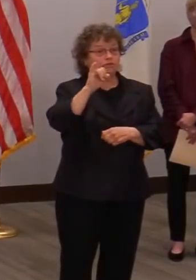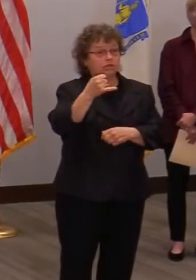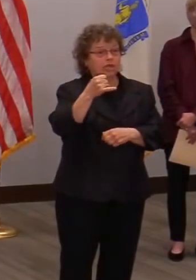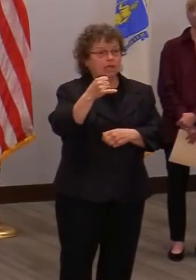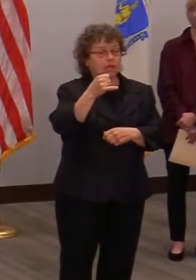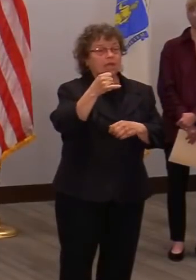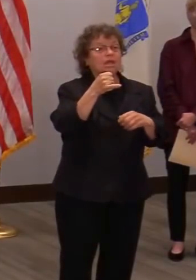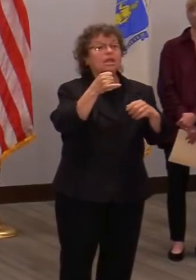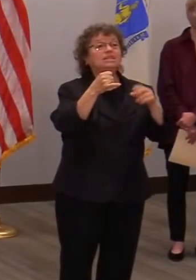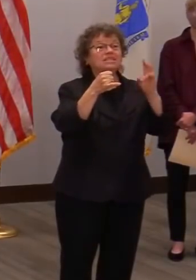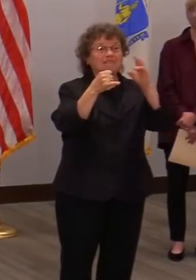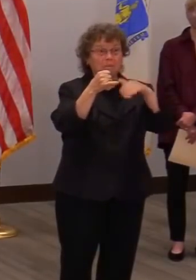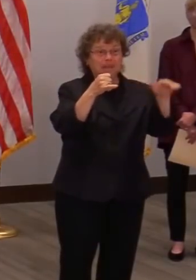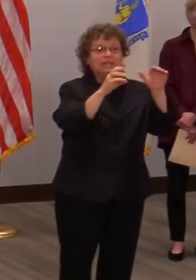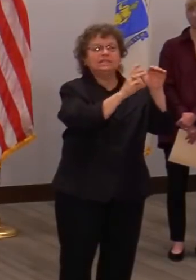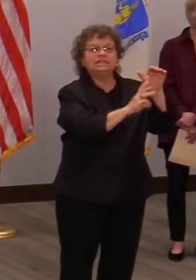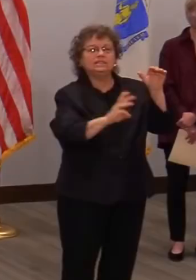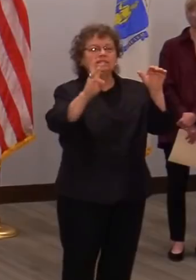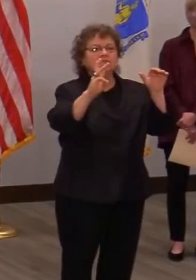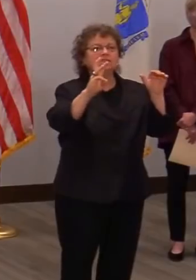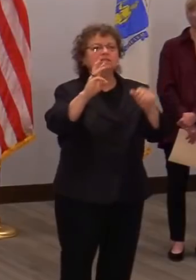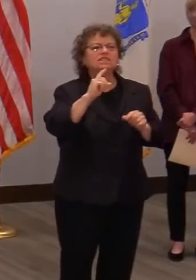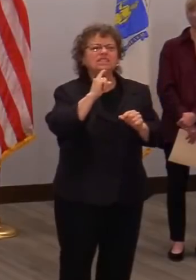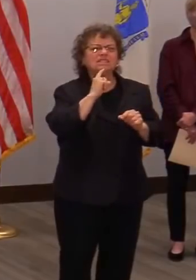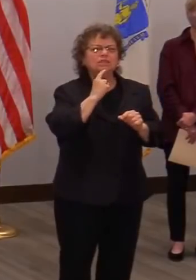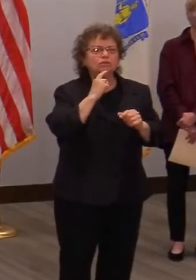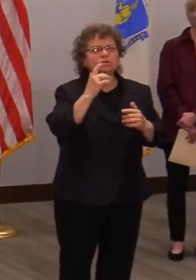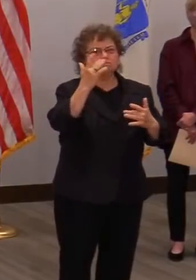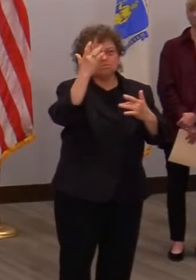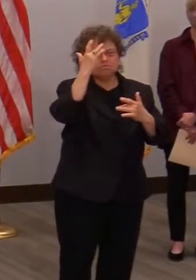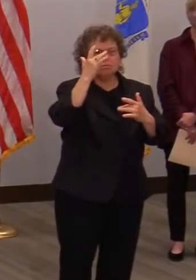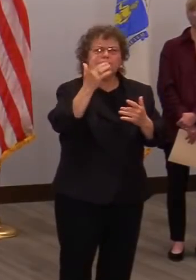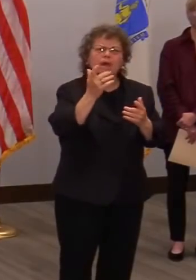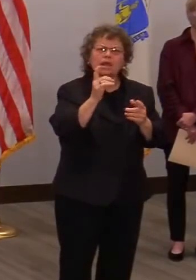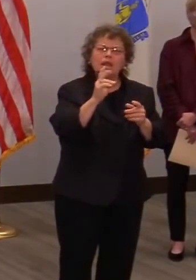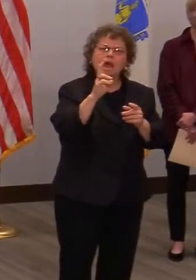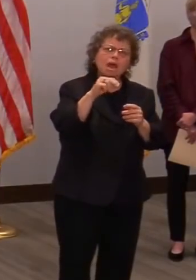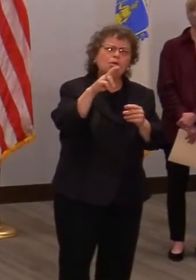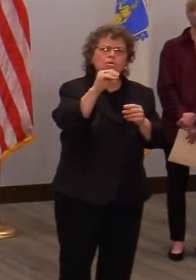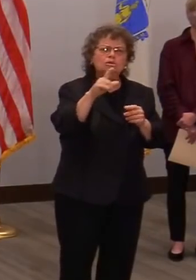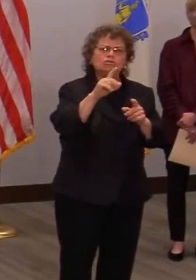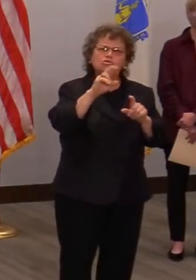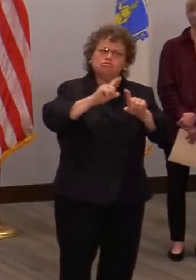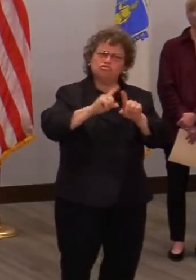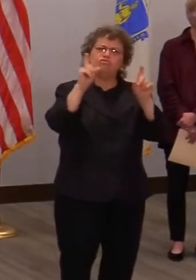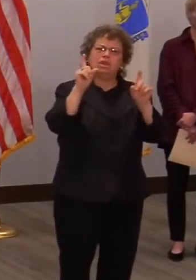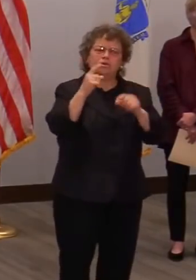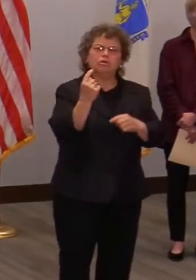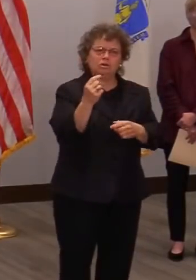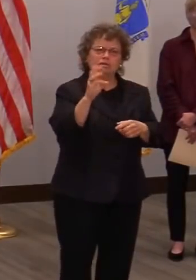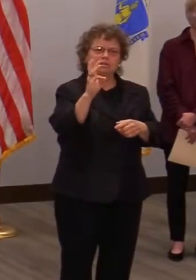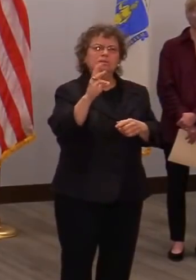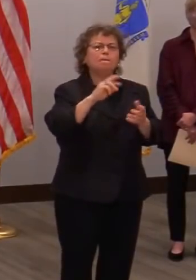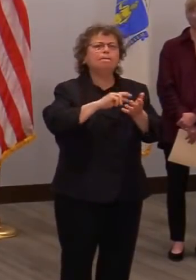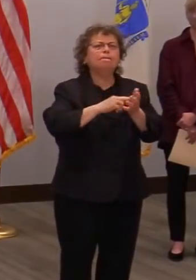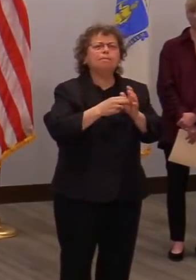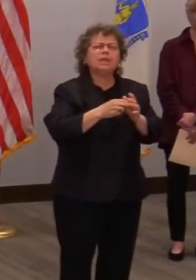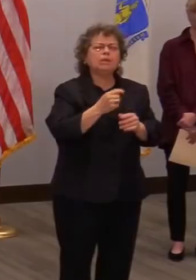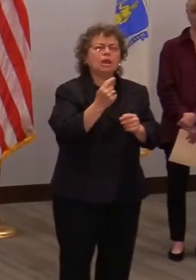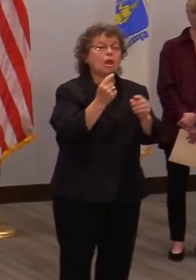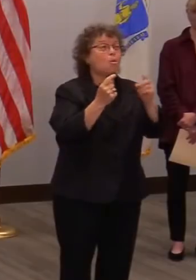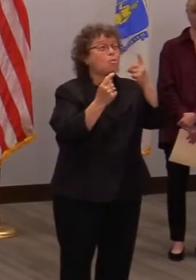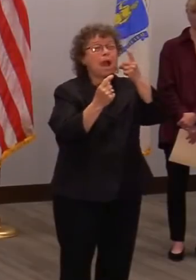of an extremely rare but serious medical condition have been reported. This equates to less than 1 per 1